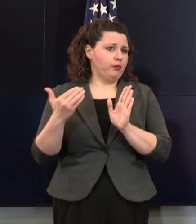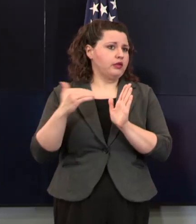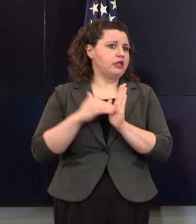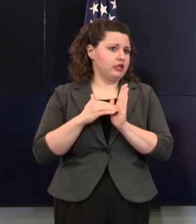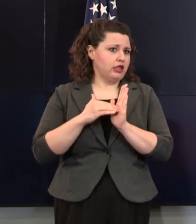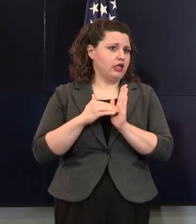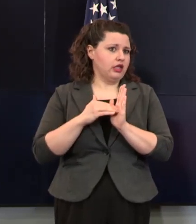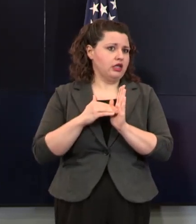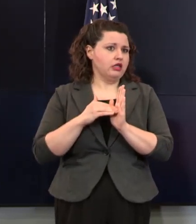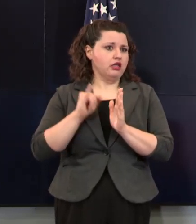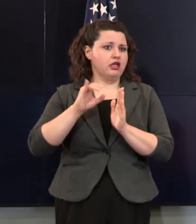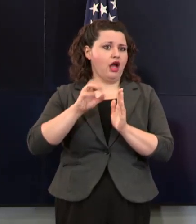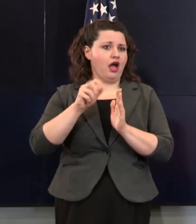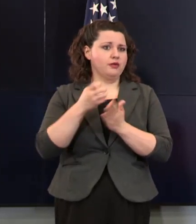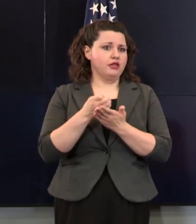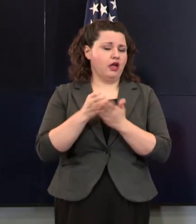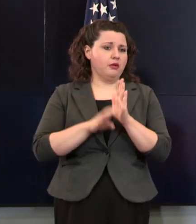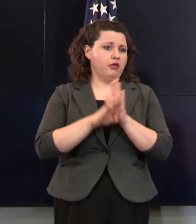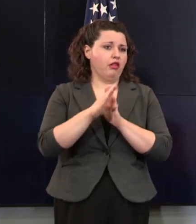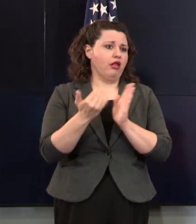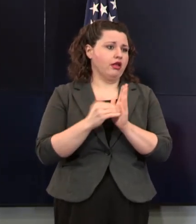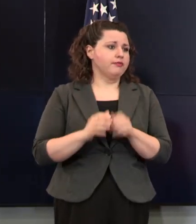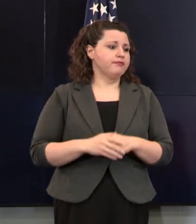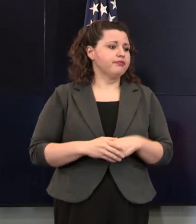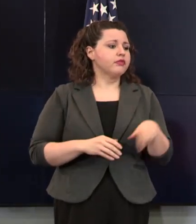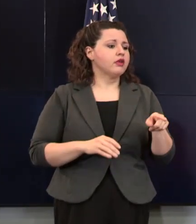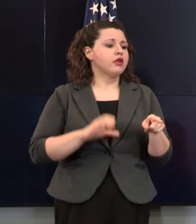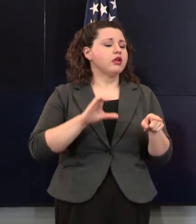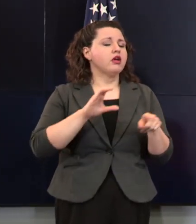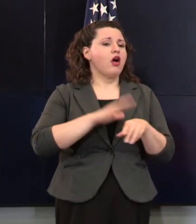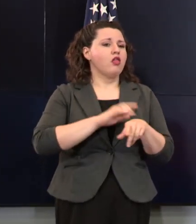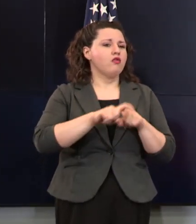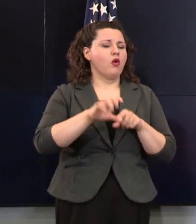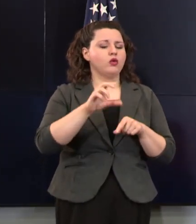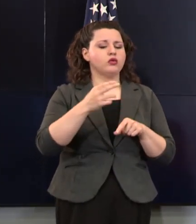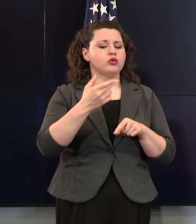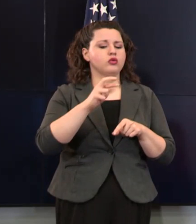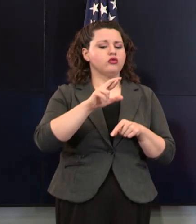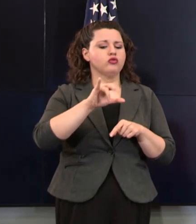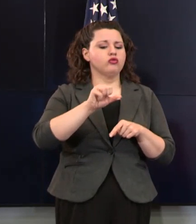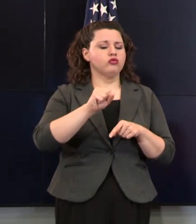grow Iowa's economy. Chris, KCCI.